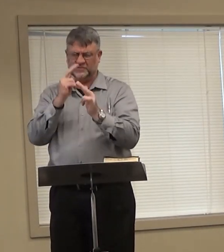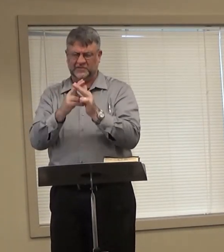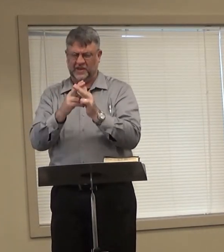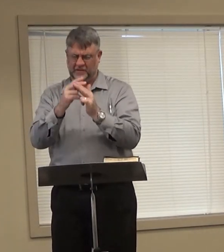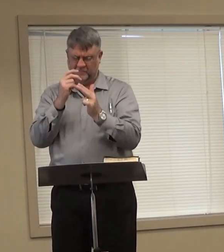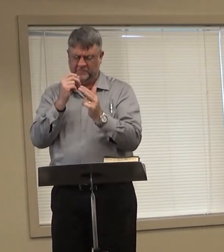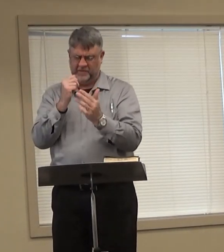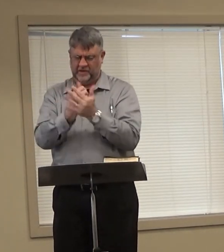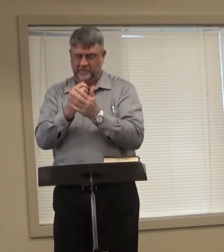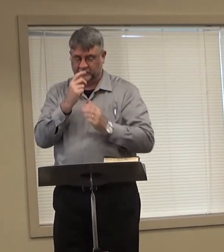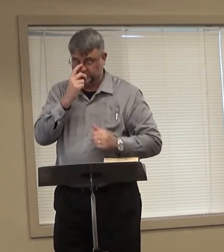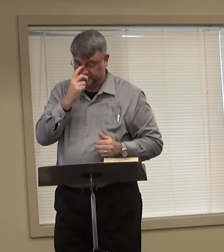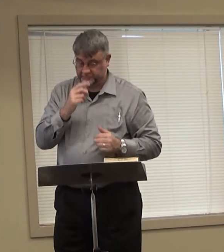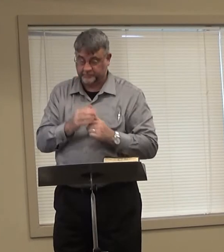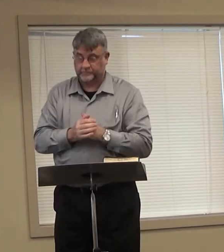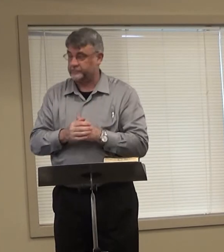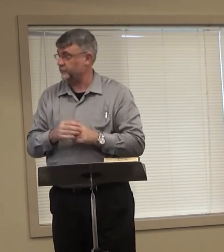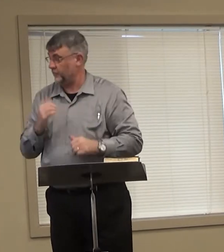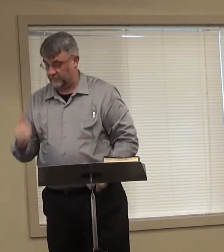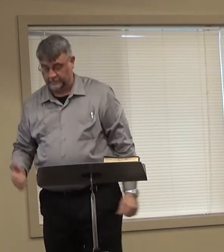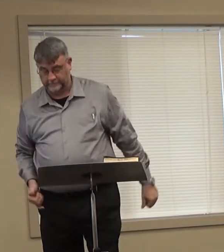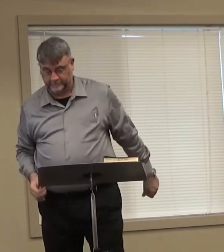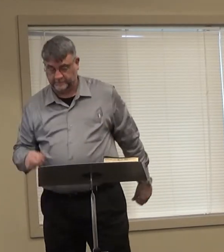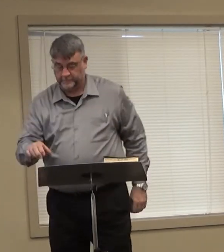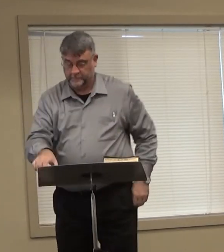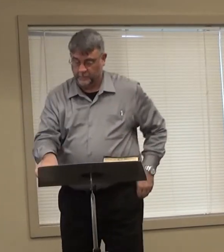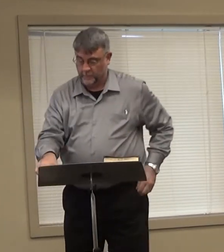abiding in Jesus. In your name we pray. Amen.